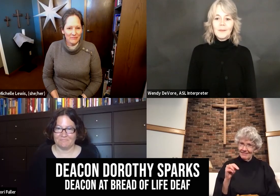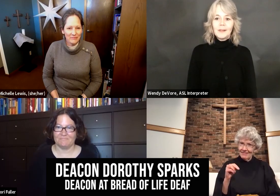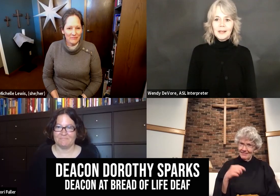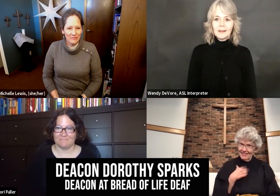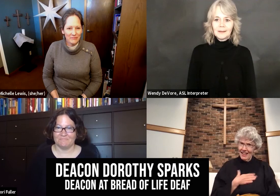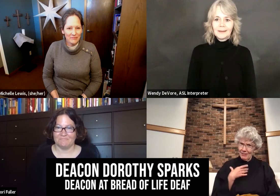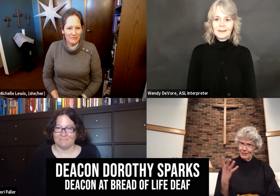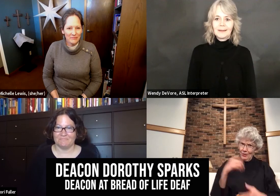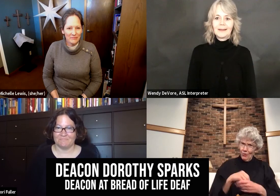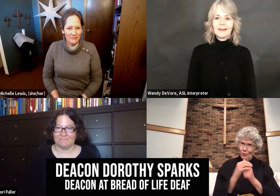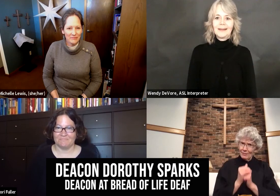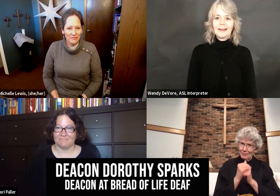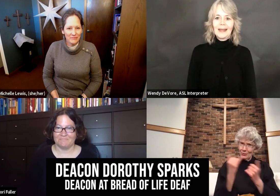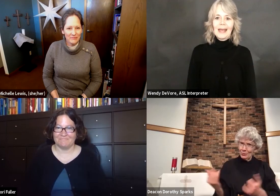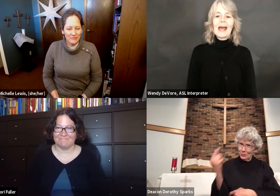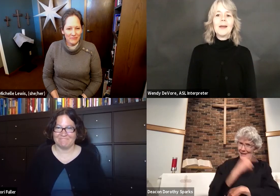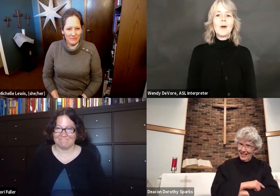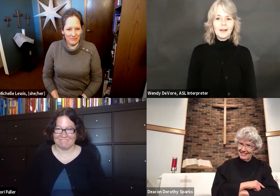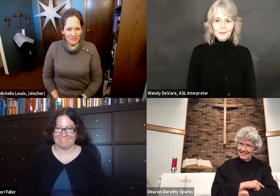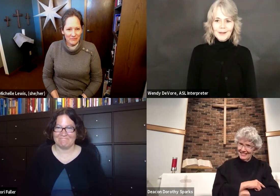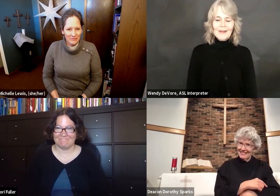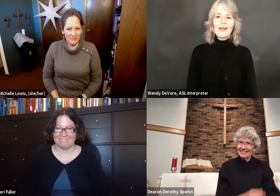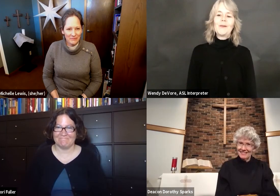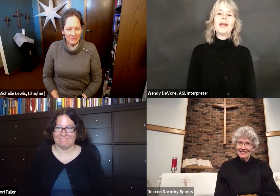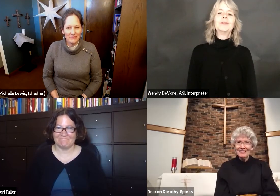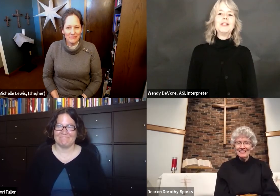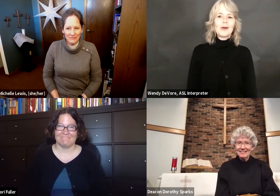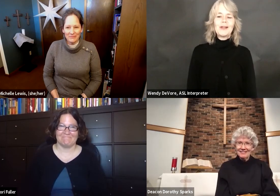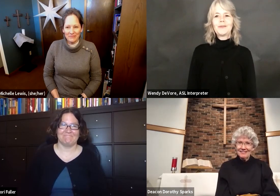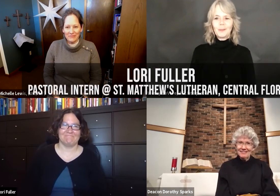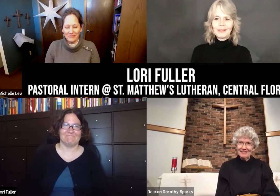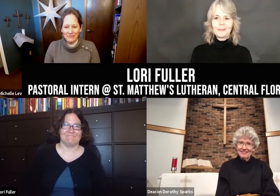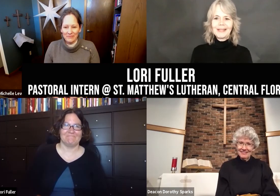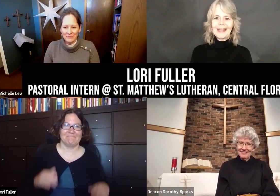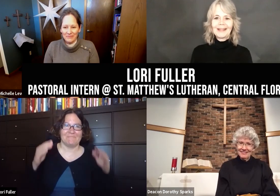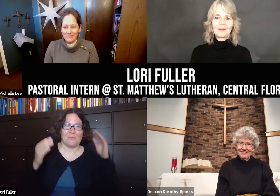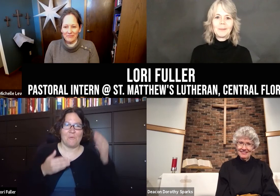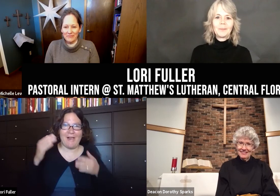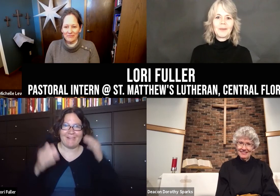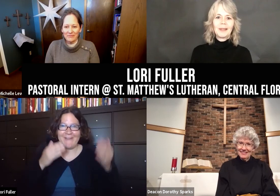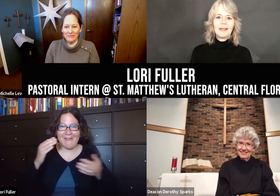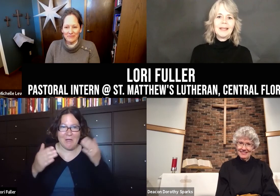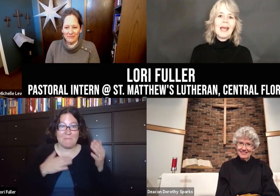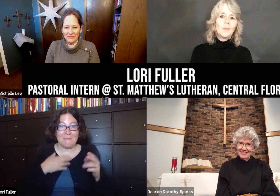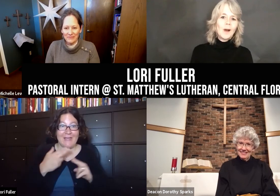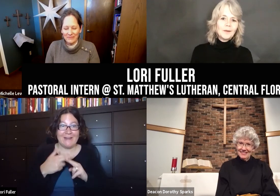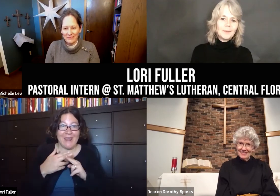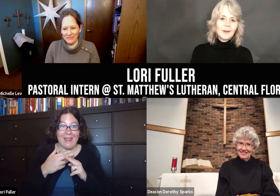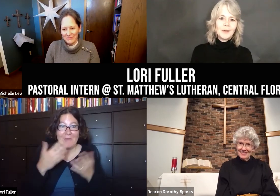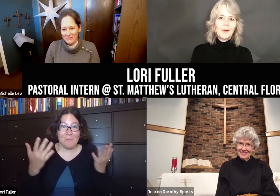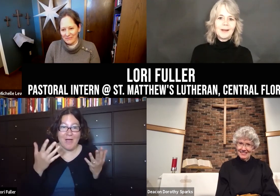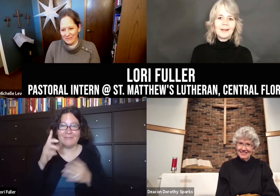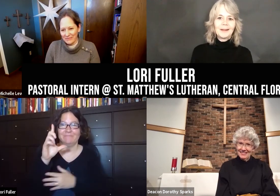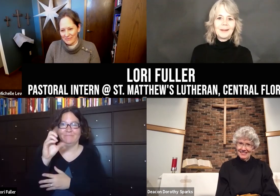and I am the deacon. And I'm also glad that you are able to join us for worship today. And